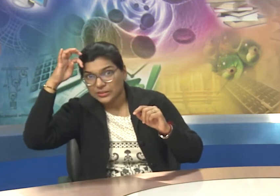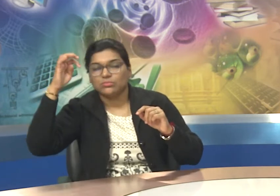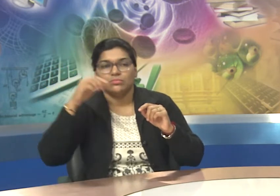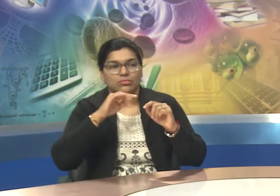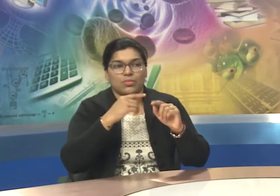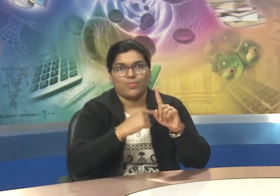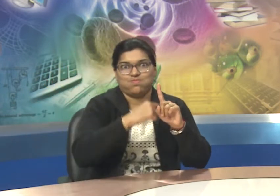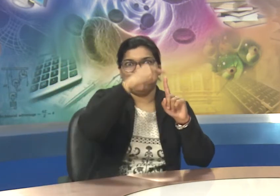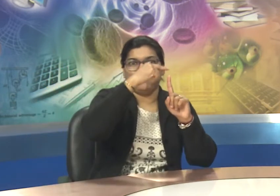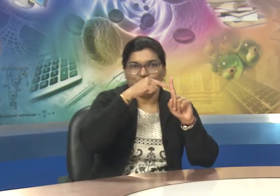little affected